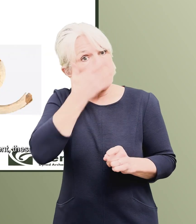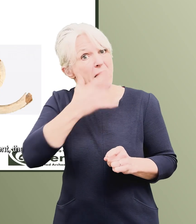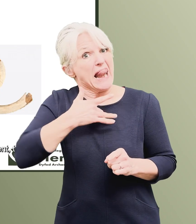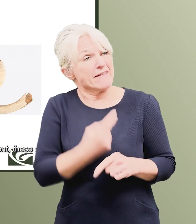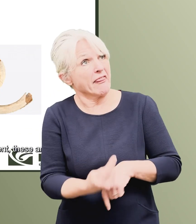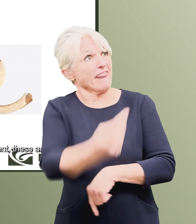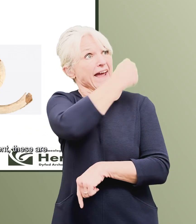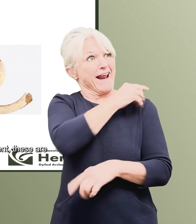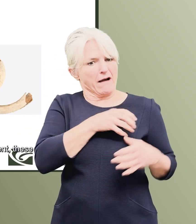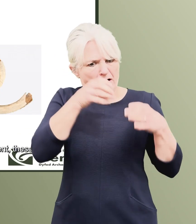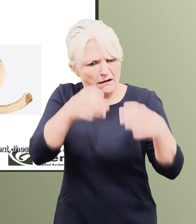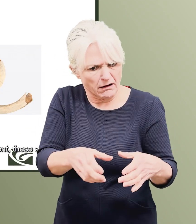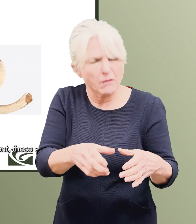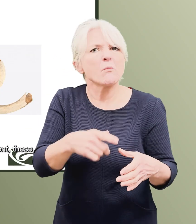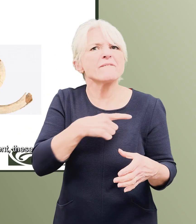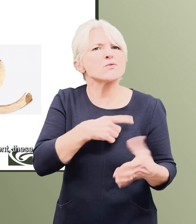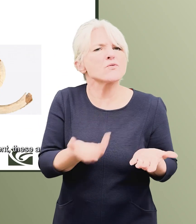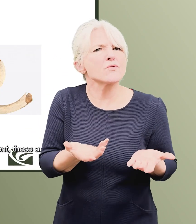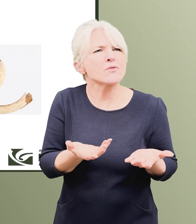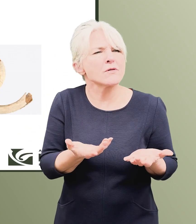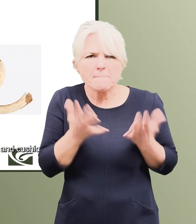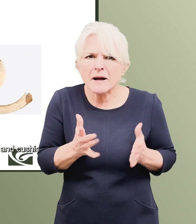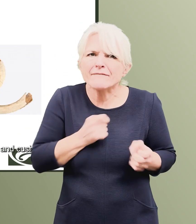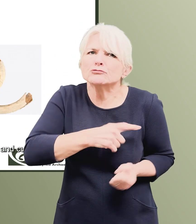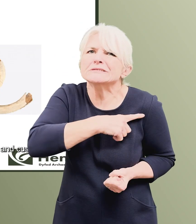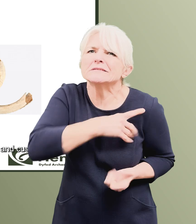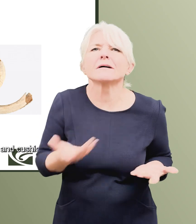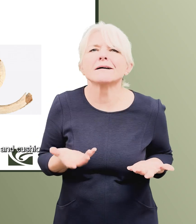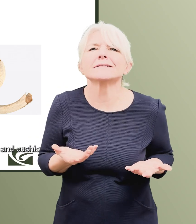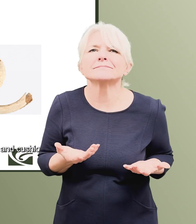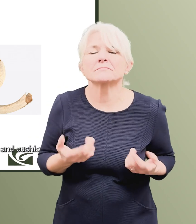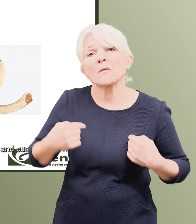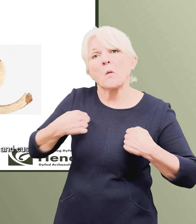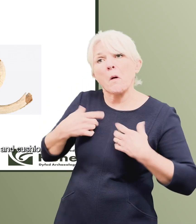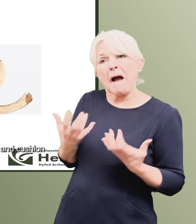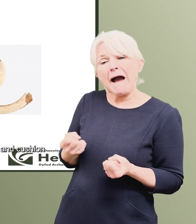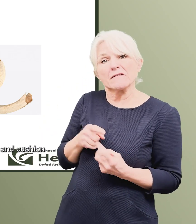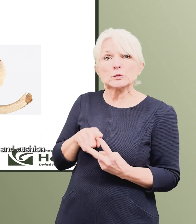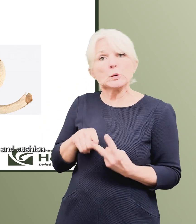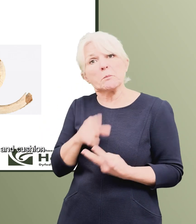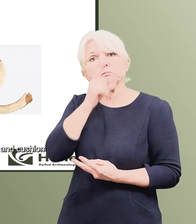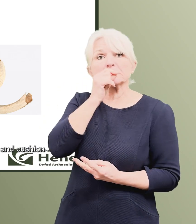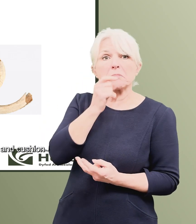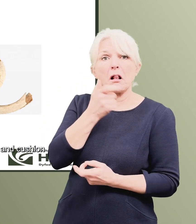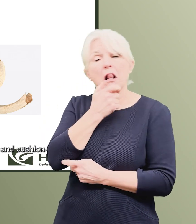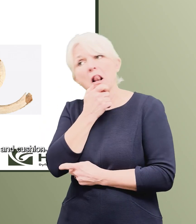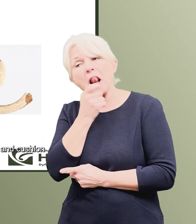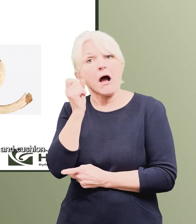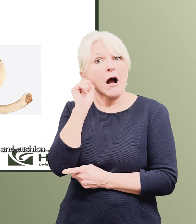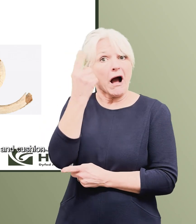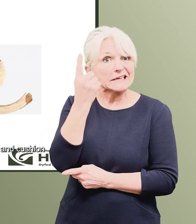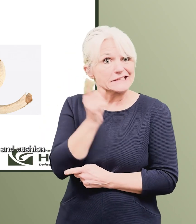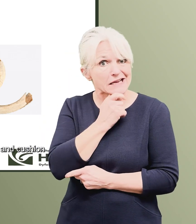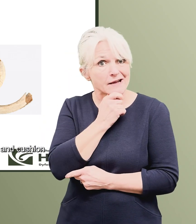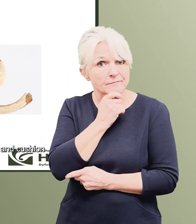two possible interpretations at the moment. These are them. You've got a Neolithic plaque on the left-hand side and cushion stones on